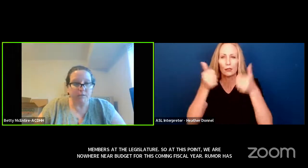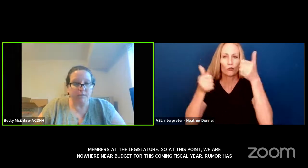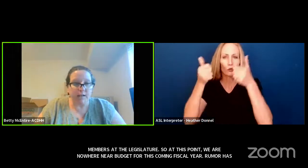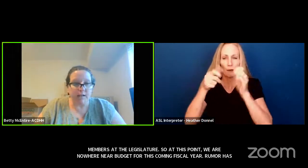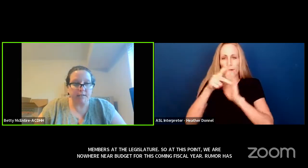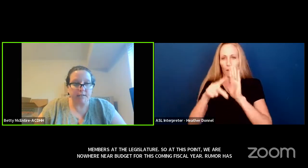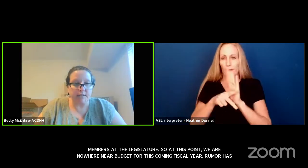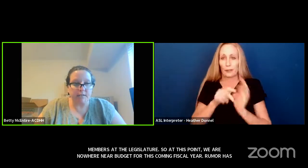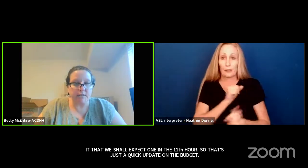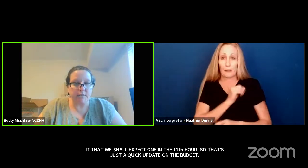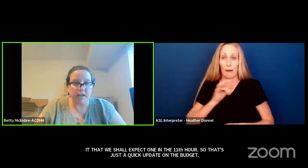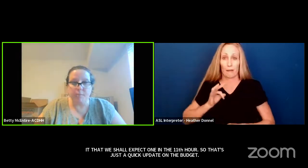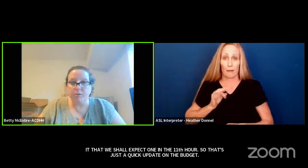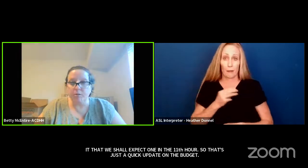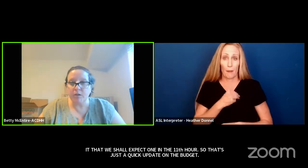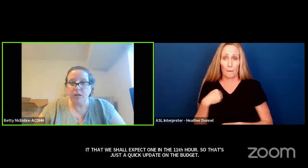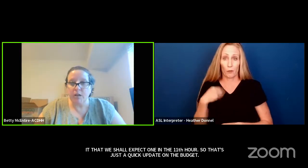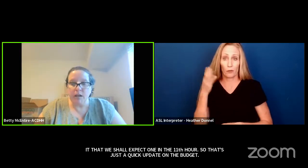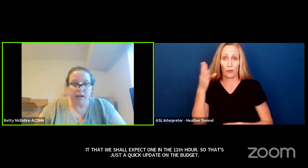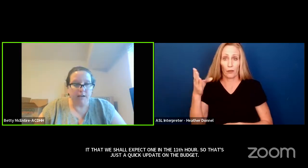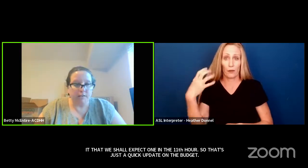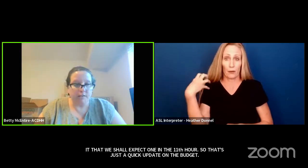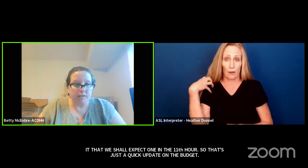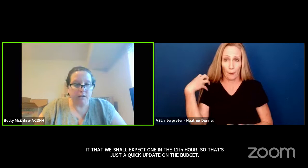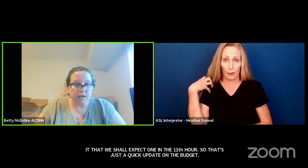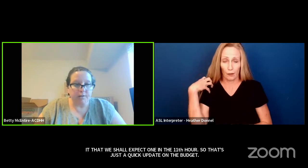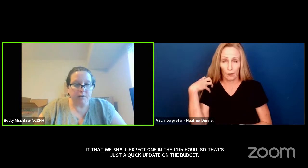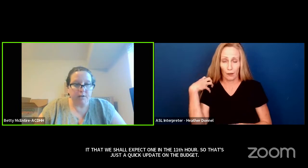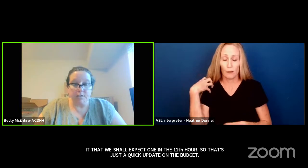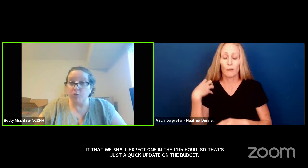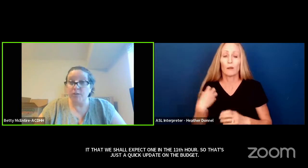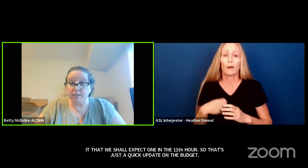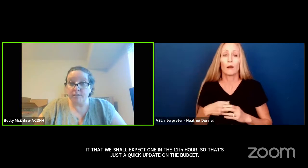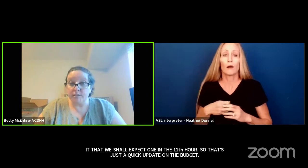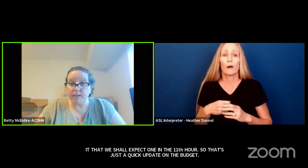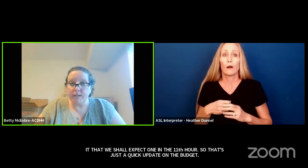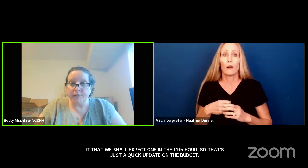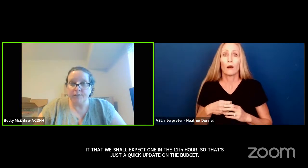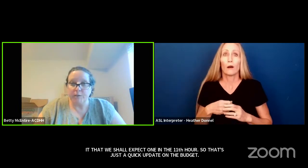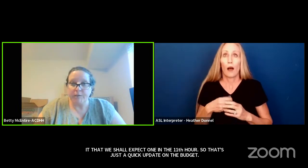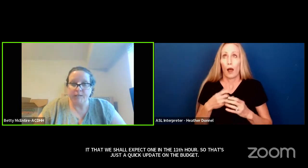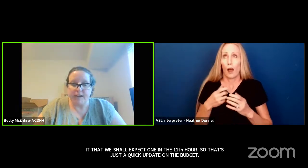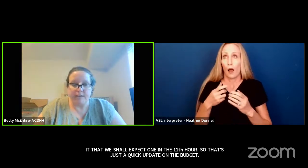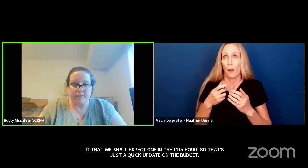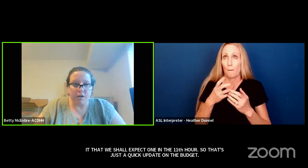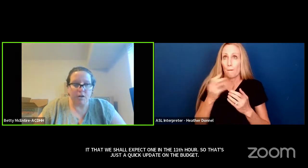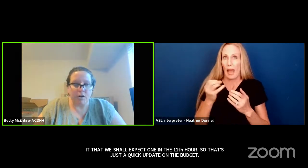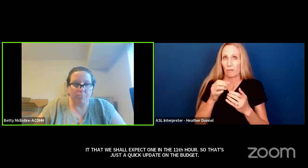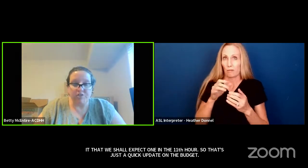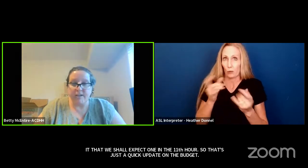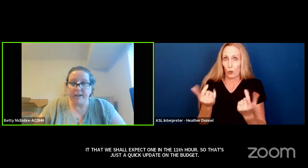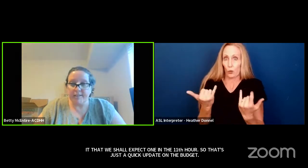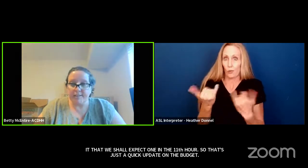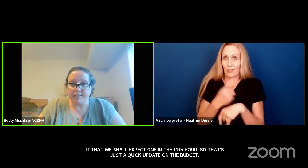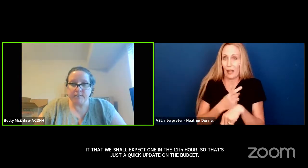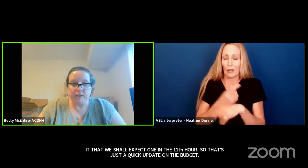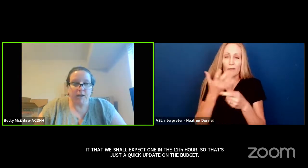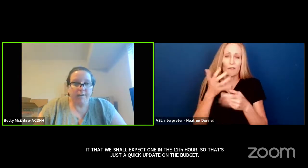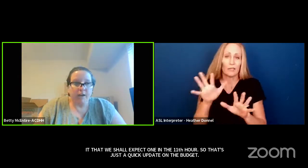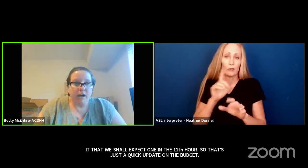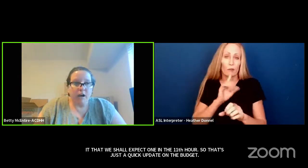staff members at the Capitol as early as today, confirming that our budget